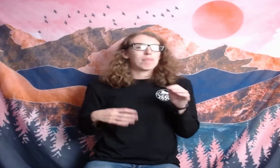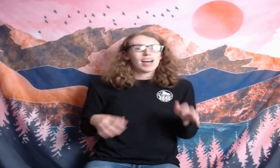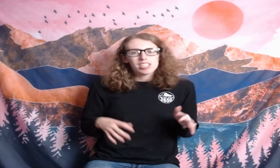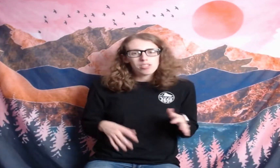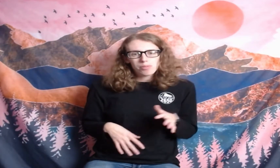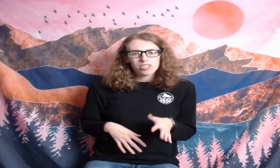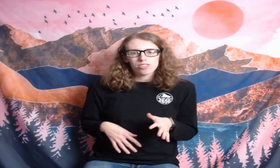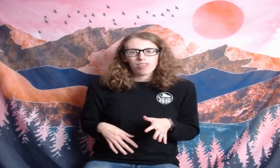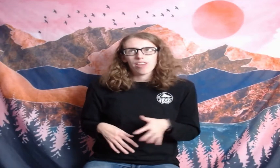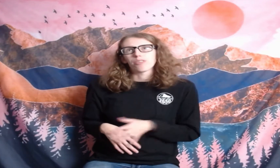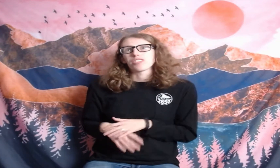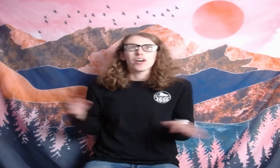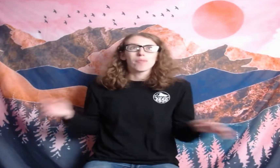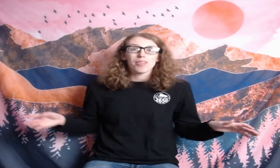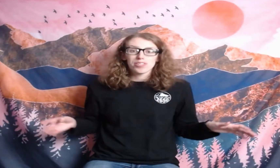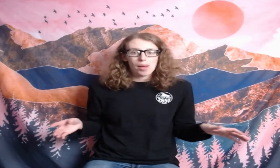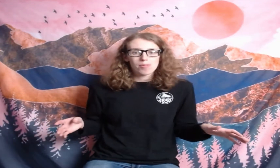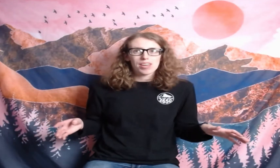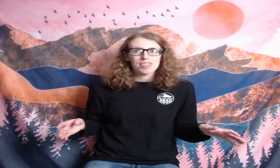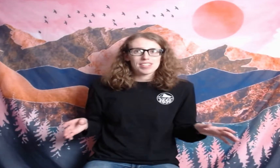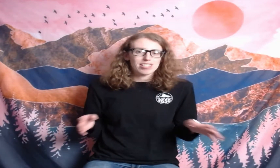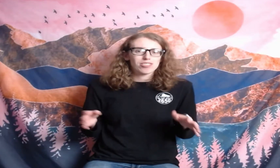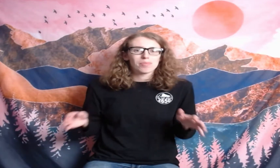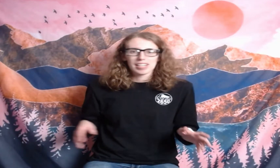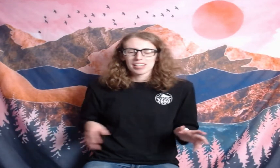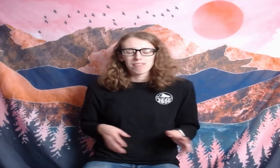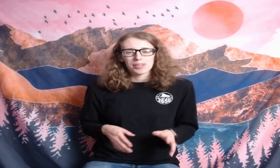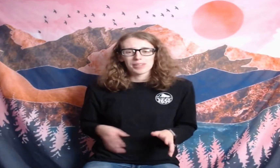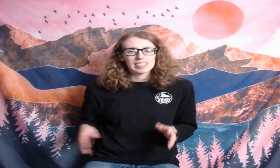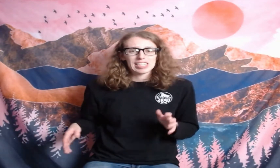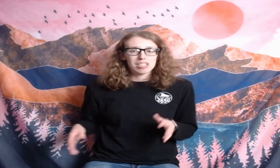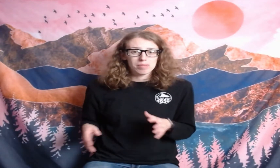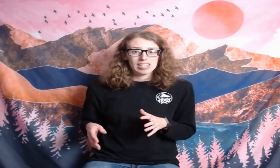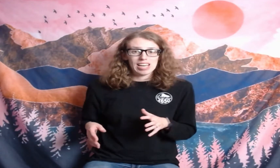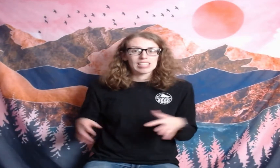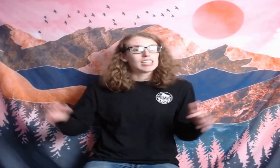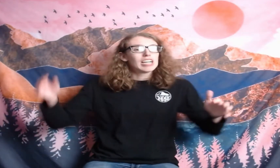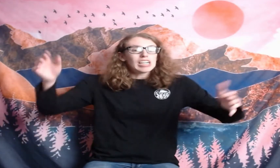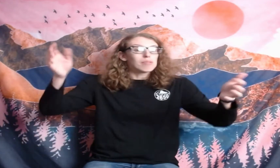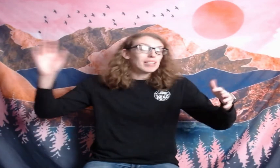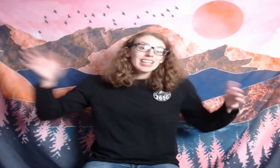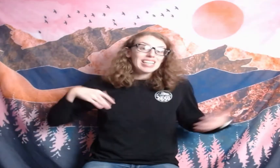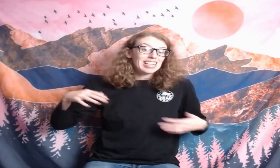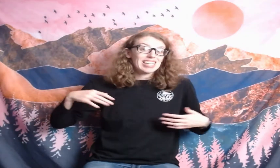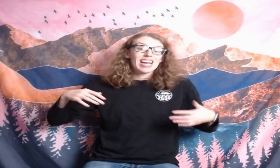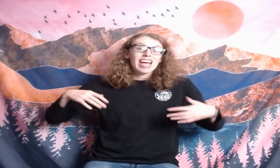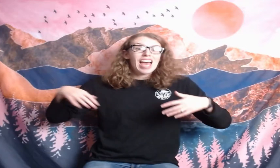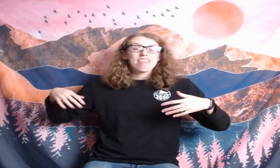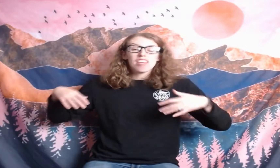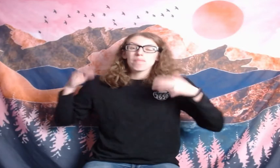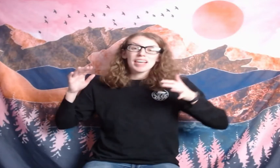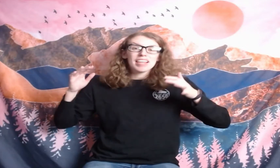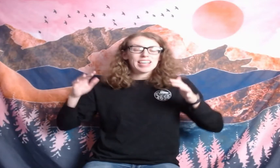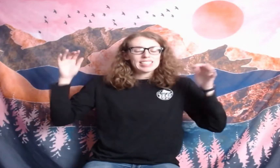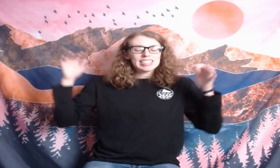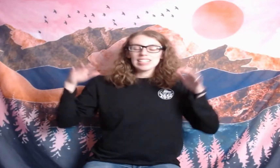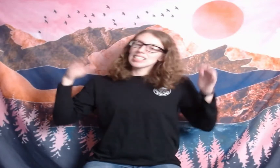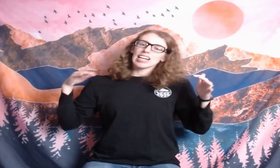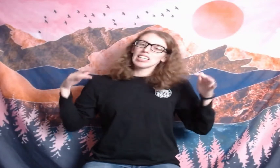a Sprinter van or some other type of van that's actually big enough for you to stand up inside, completely gut it, and then make it like a teeny tiny